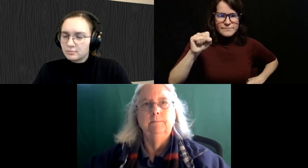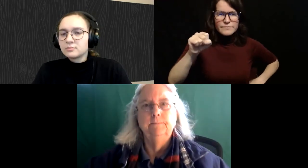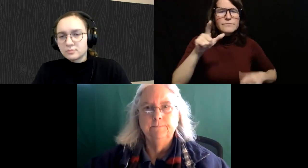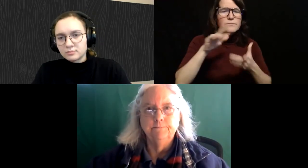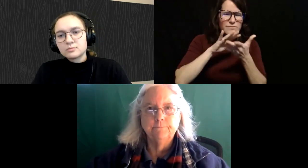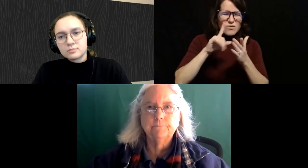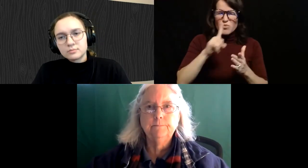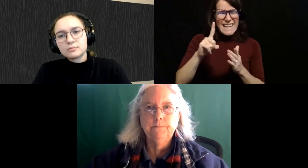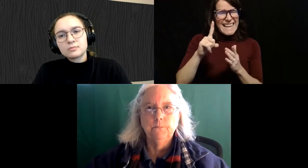I'm tracking you.